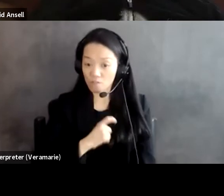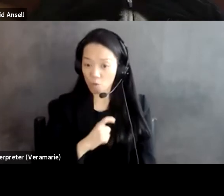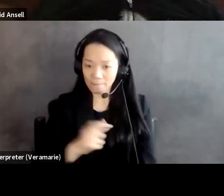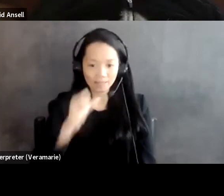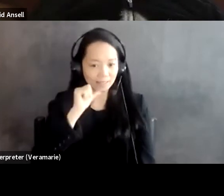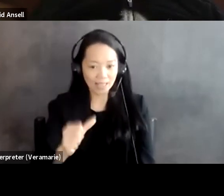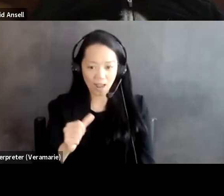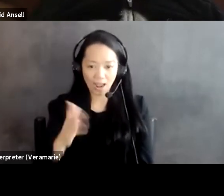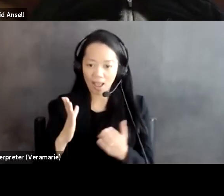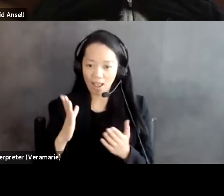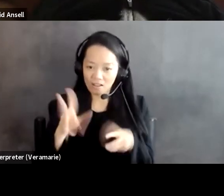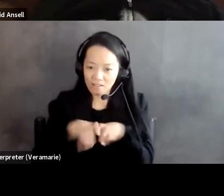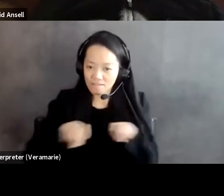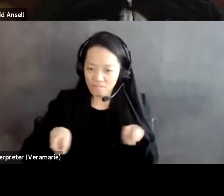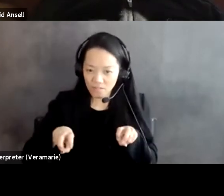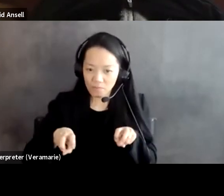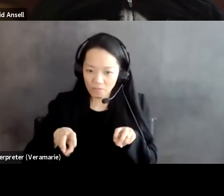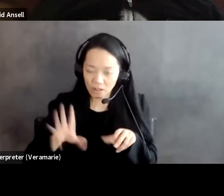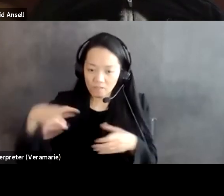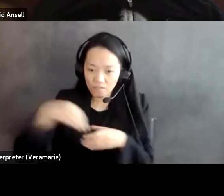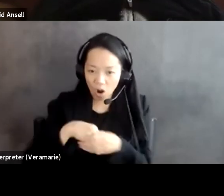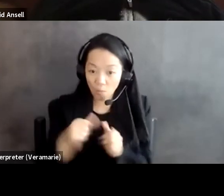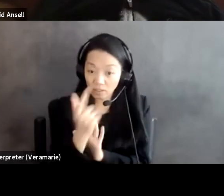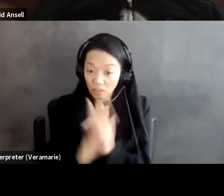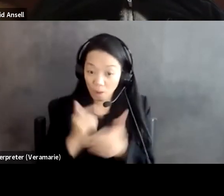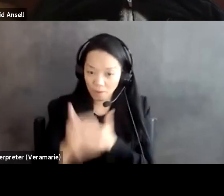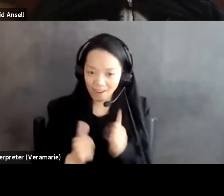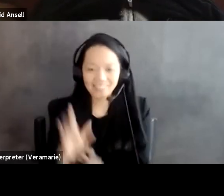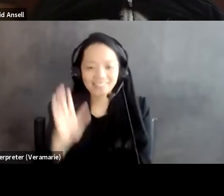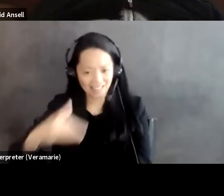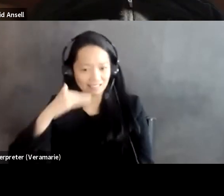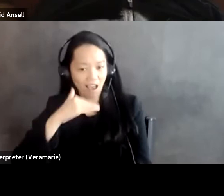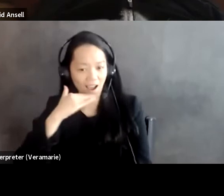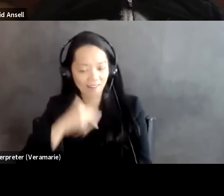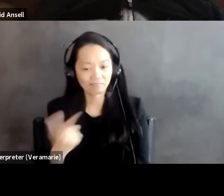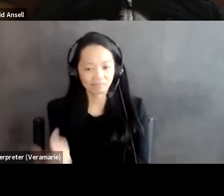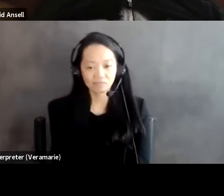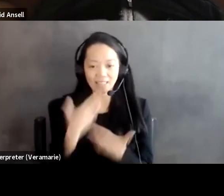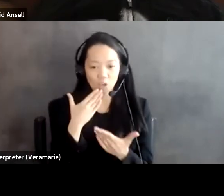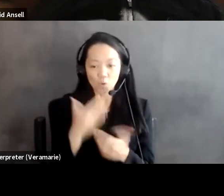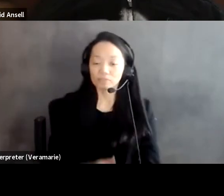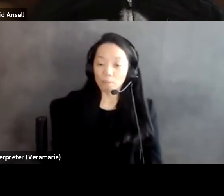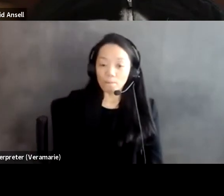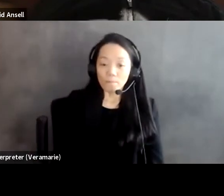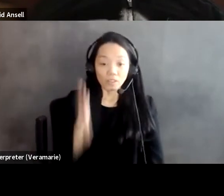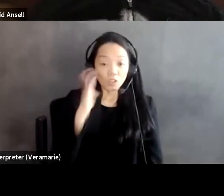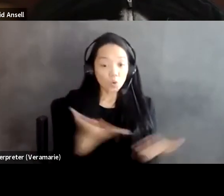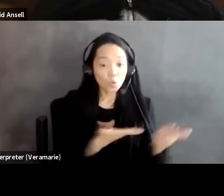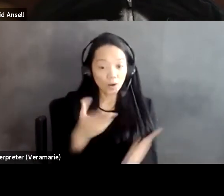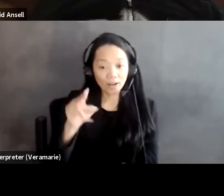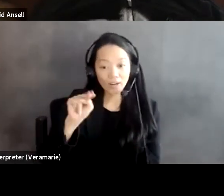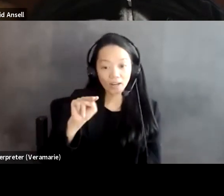not been at the table. That is a lie. That's it. Thank you. And I want to bring